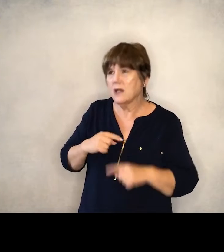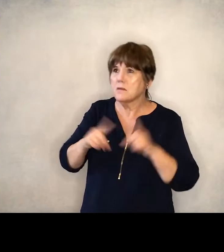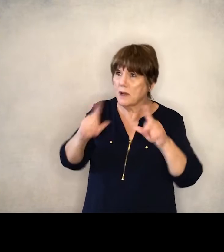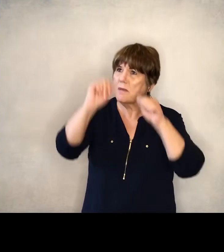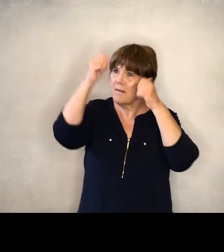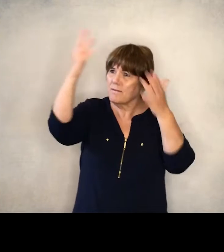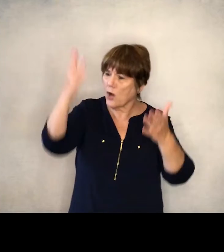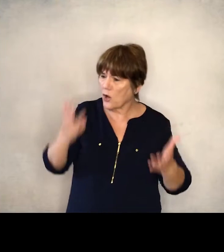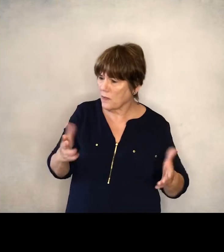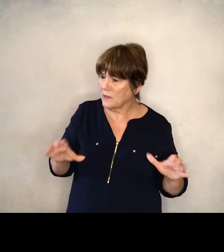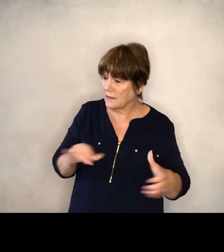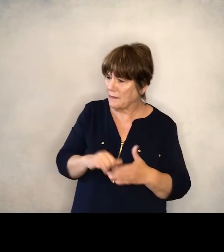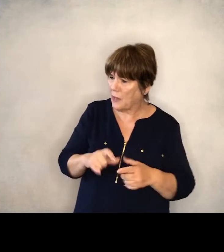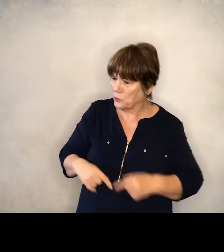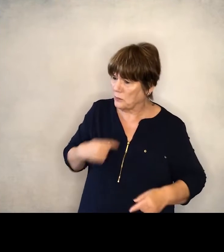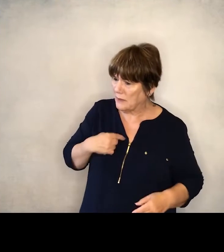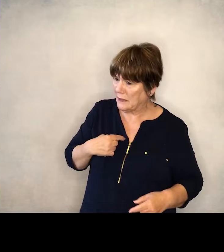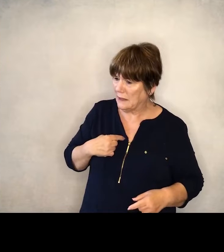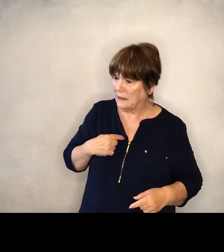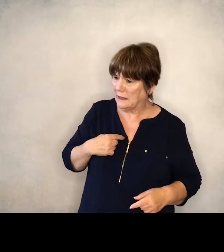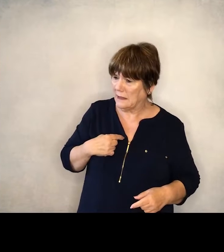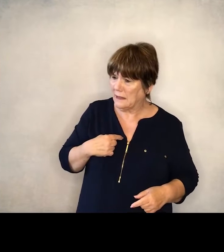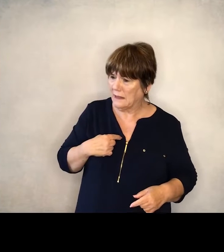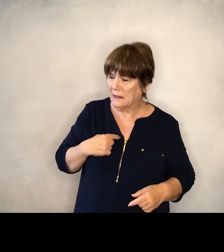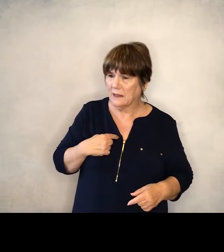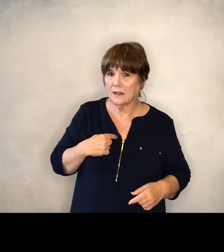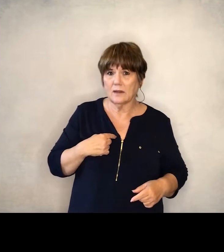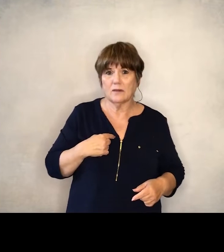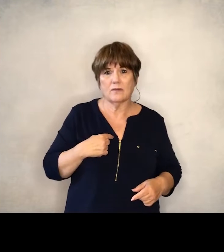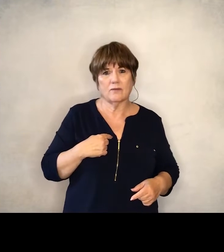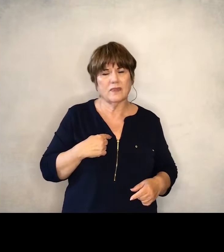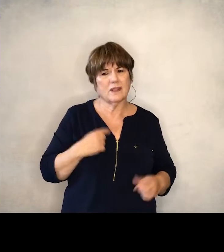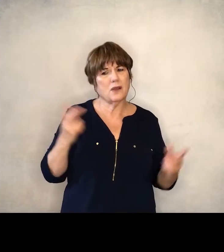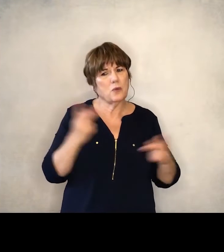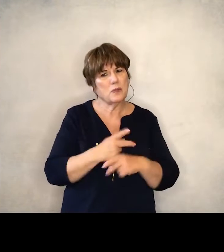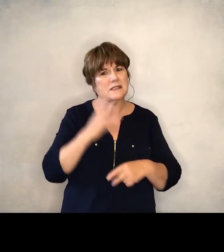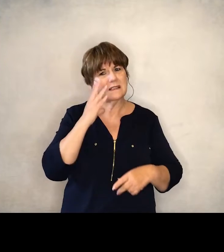has.' It was the darkest hour of her life."